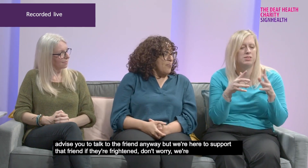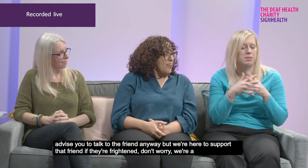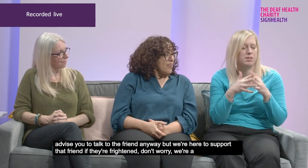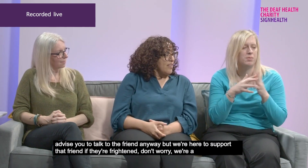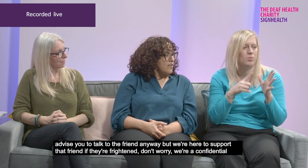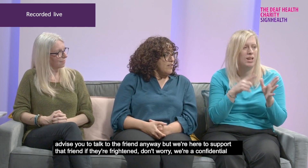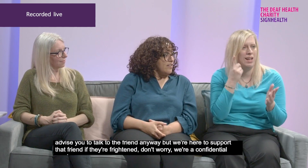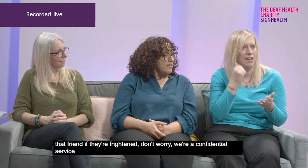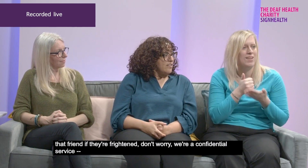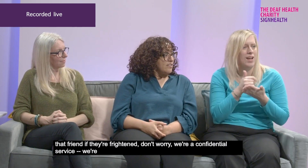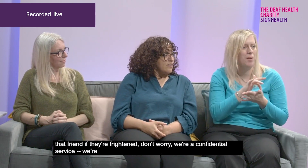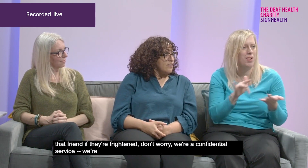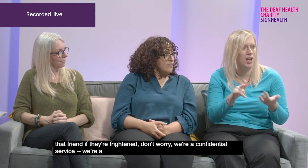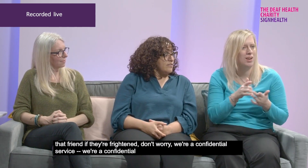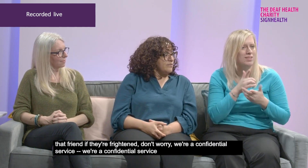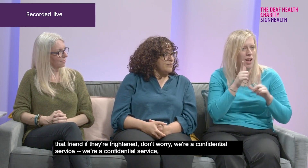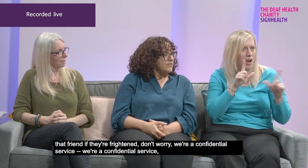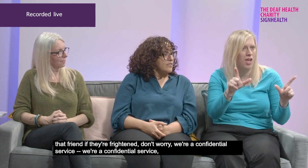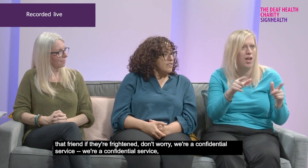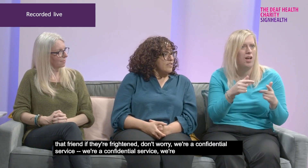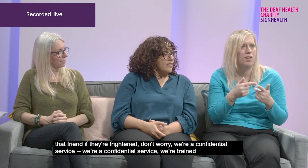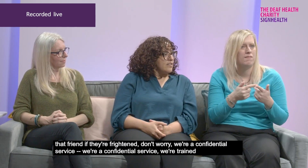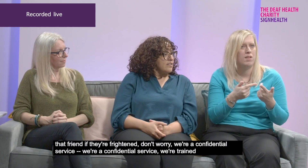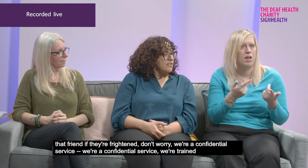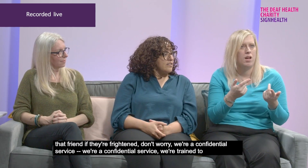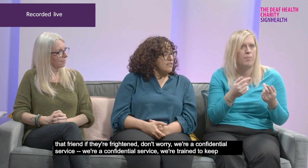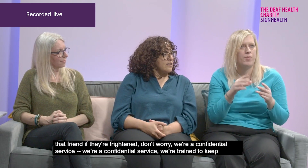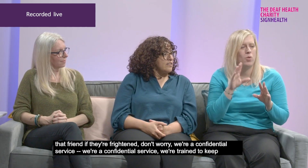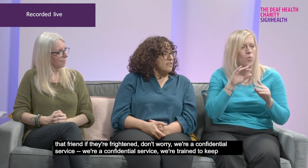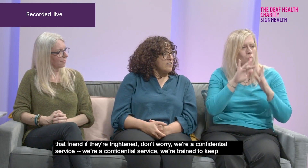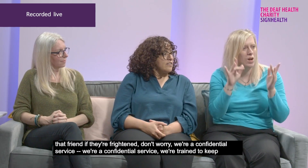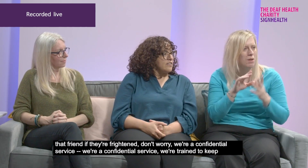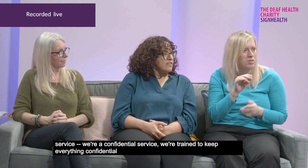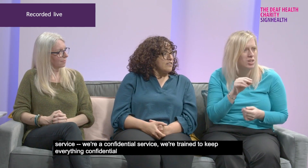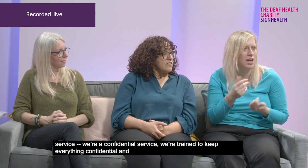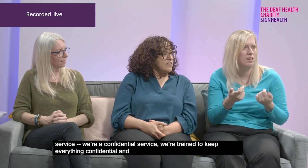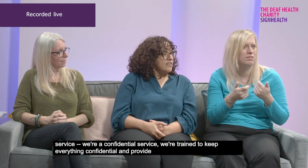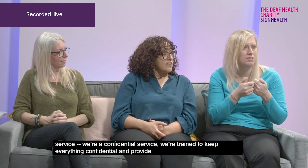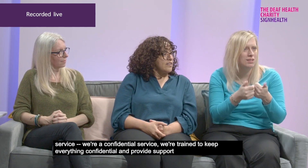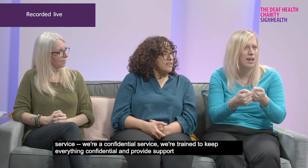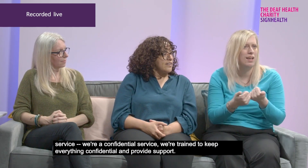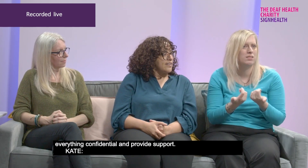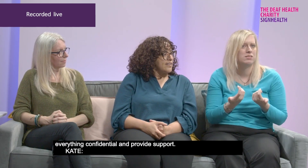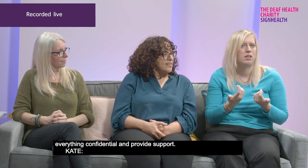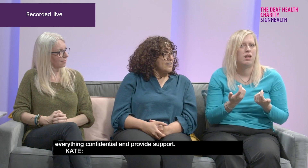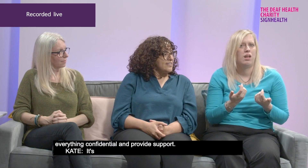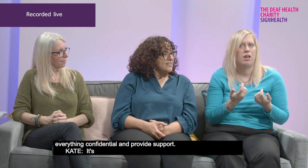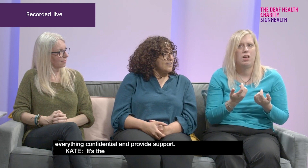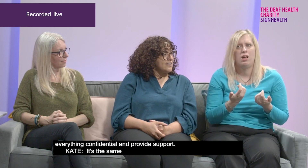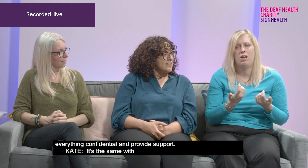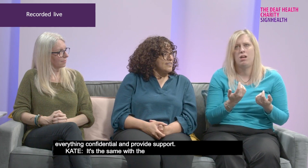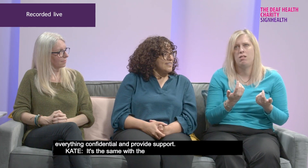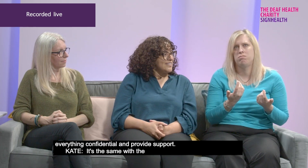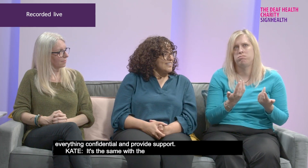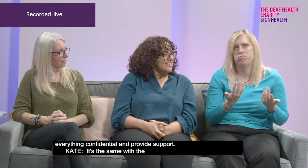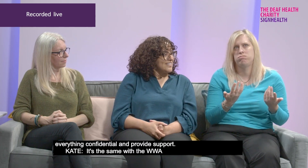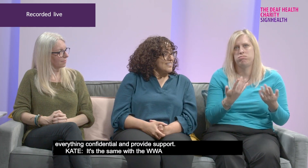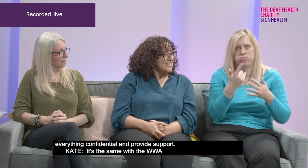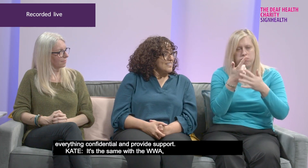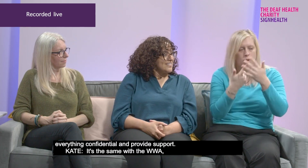support. And Kate's saying it's the same with the WWA, even with sort of Sign Live, live chat, web chats. We've